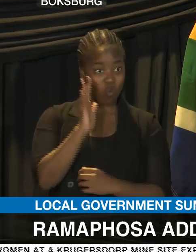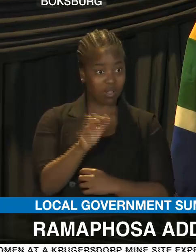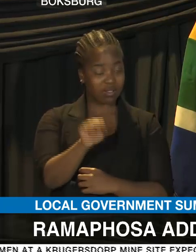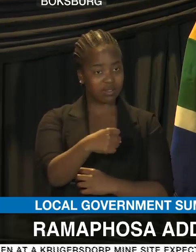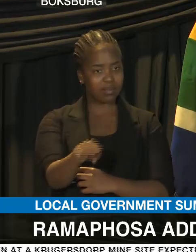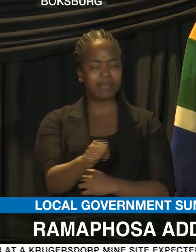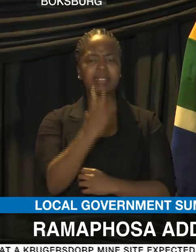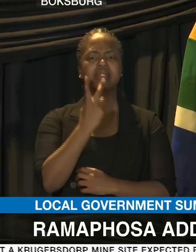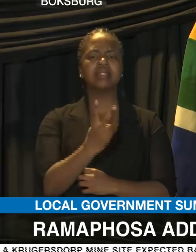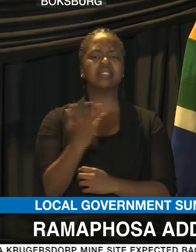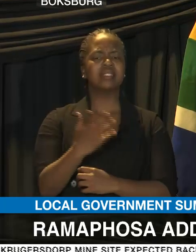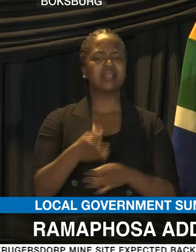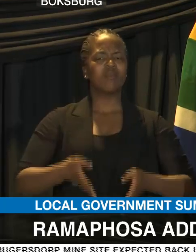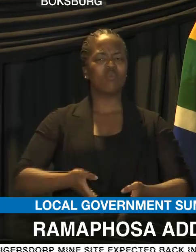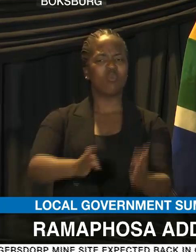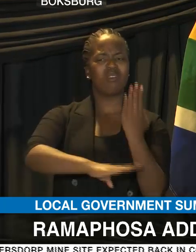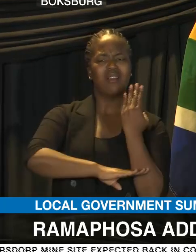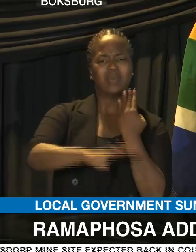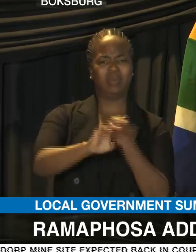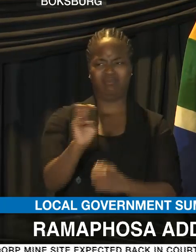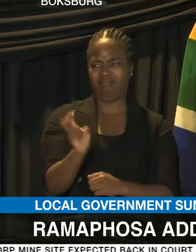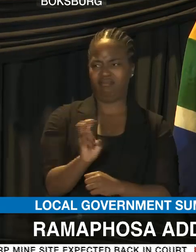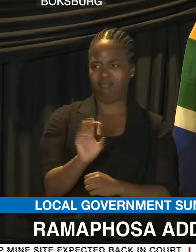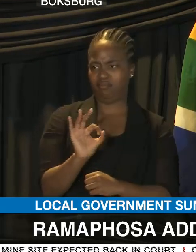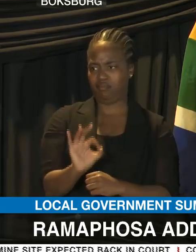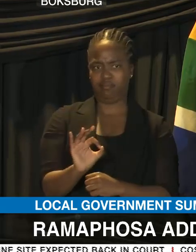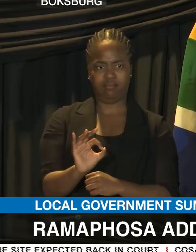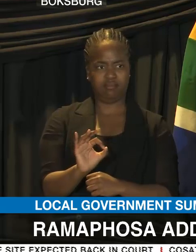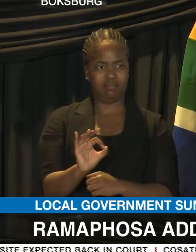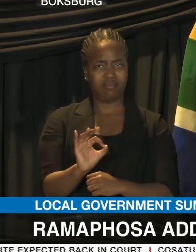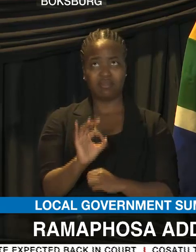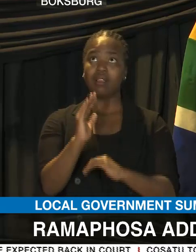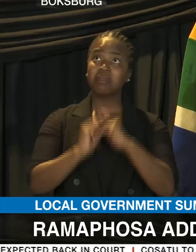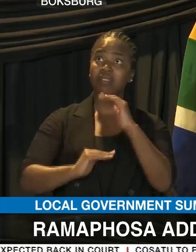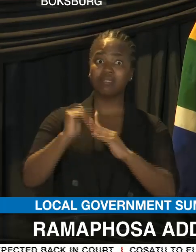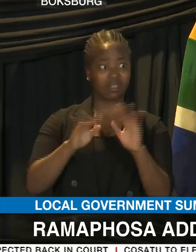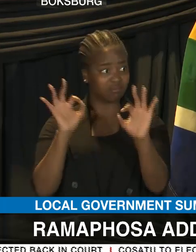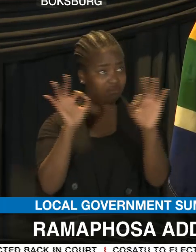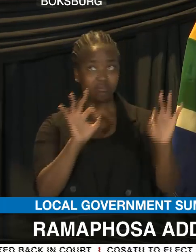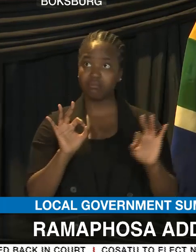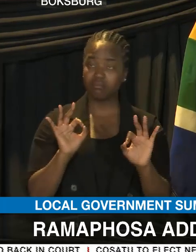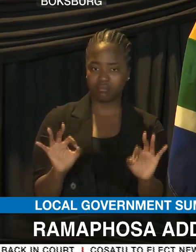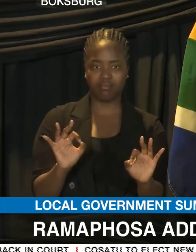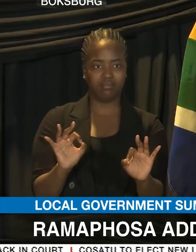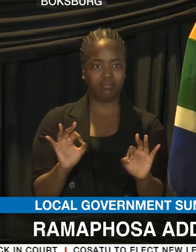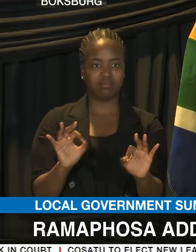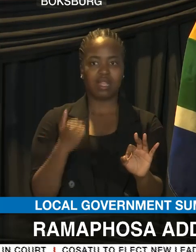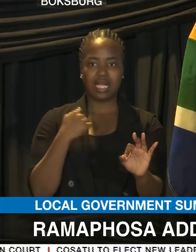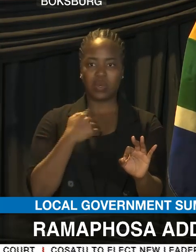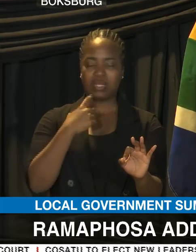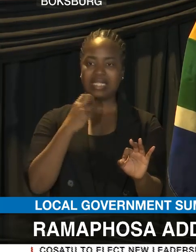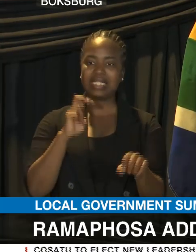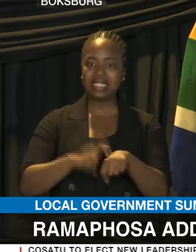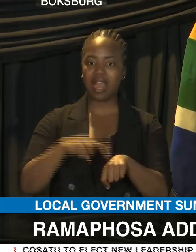at the quality of the roads and at the quality of the infrastructure they will need to